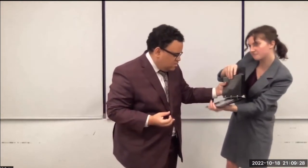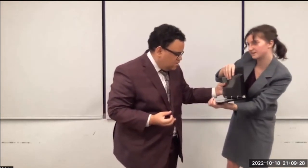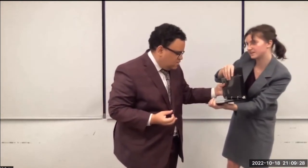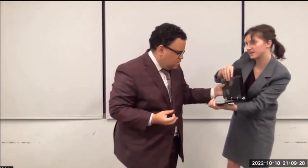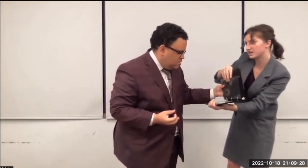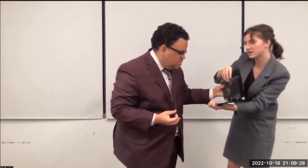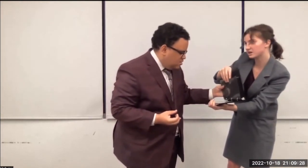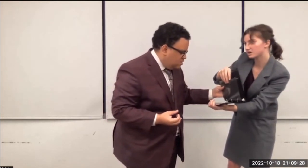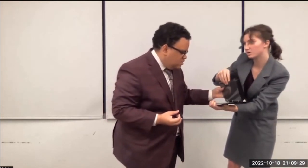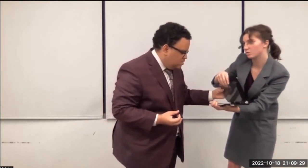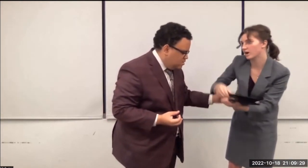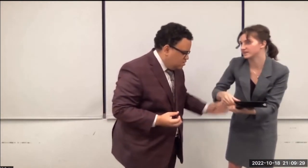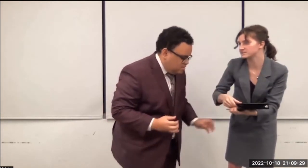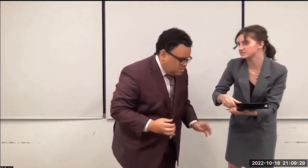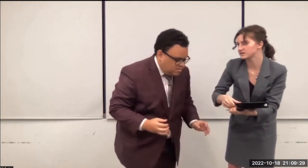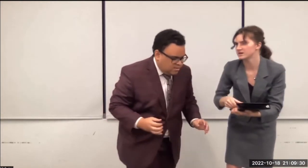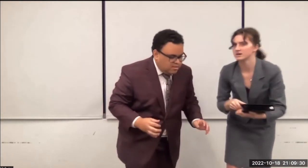perfectly white.